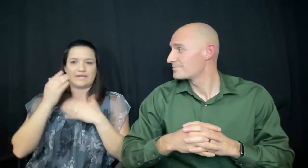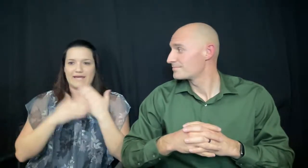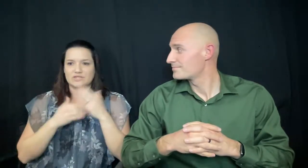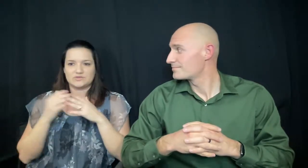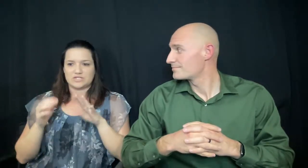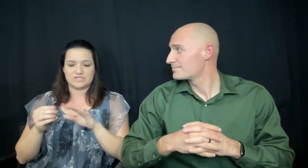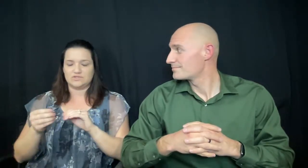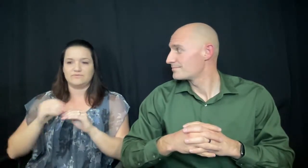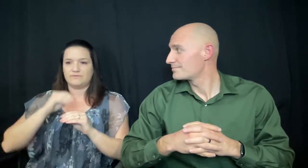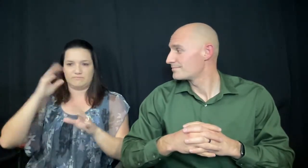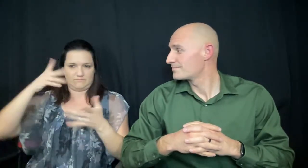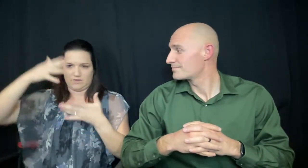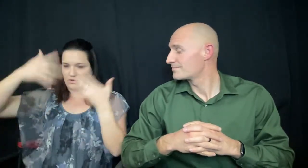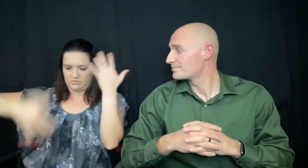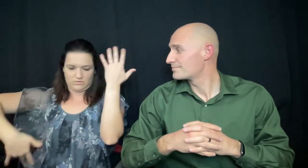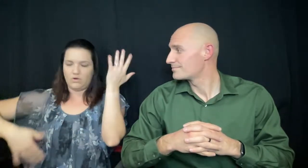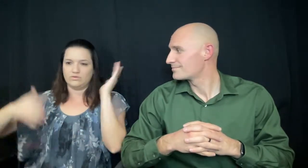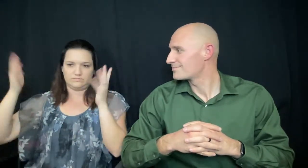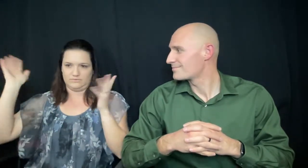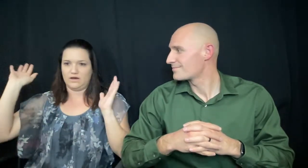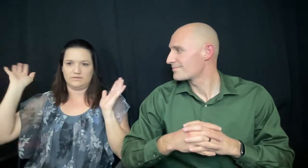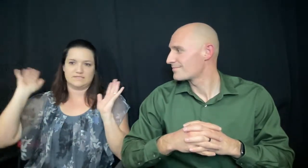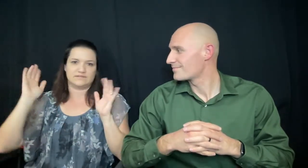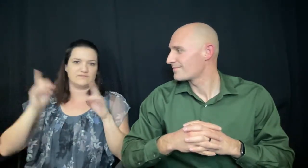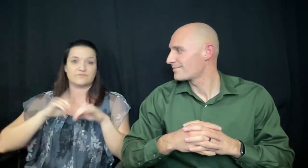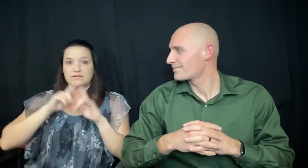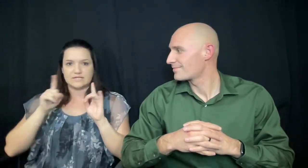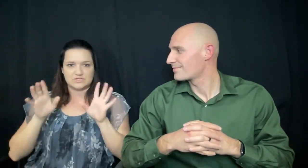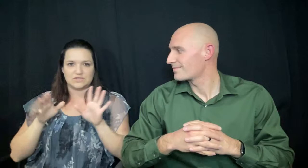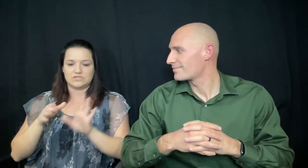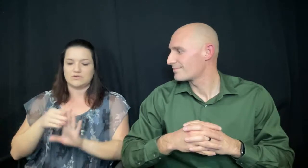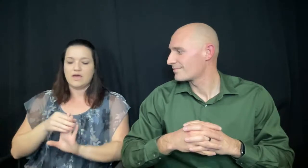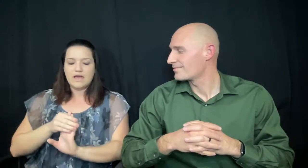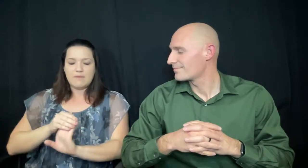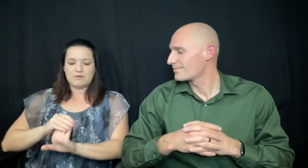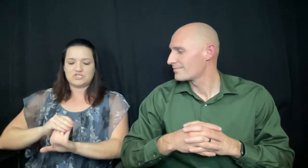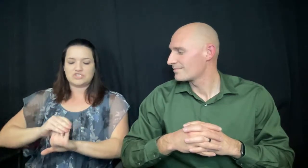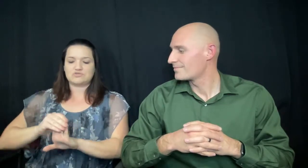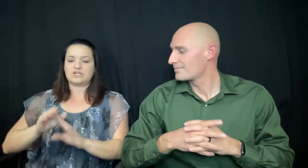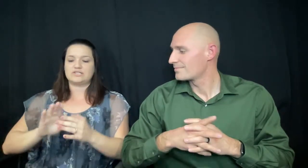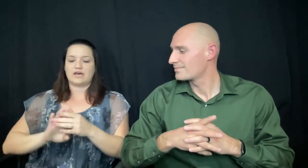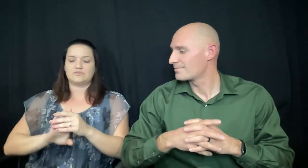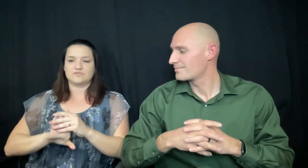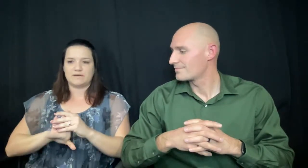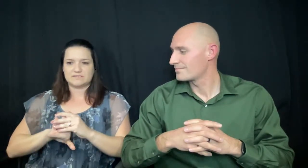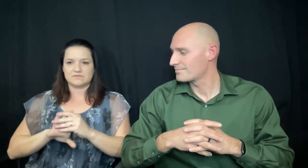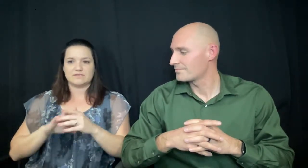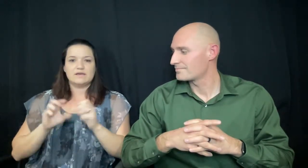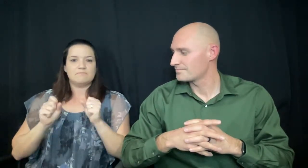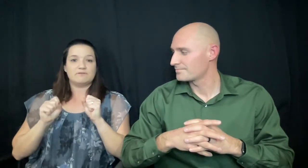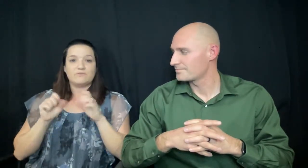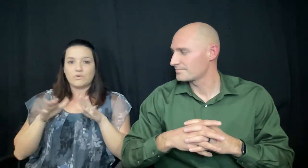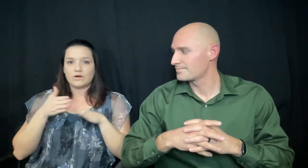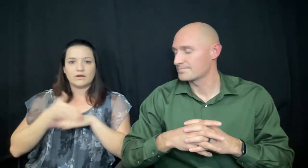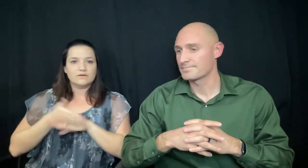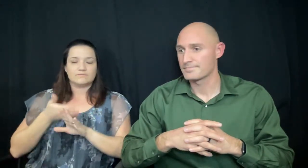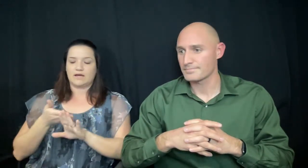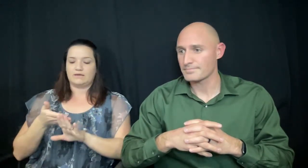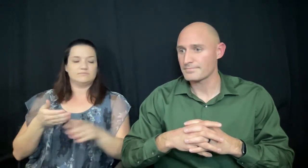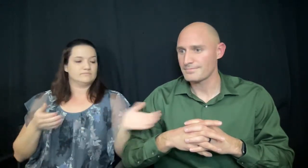hand stretches, you'll find a whole long list of different things you can do. But just stretching out those muscles before